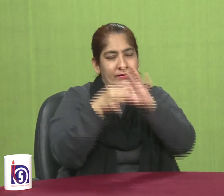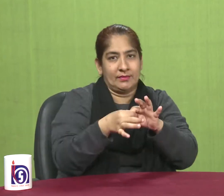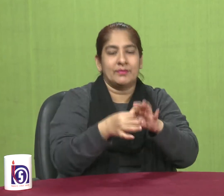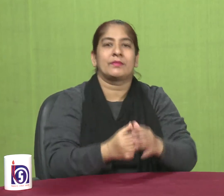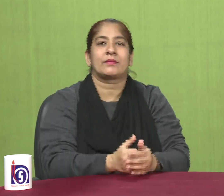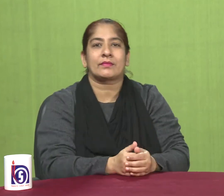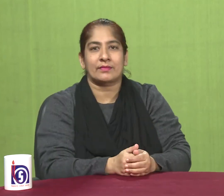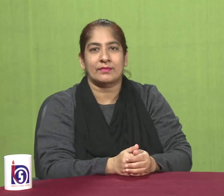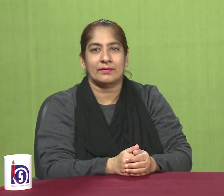trade.